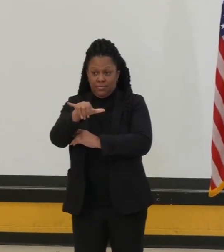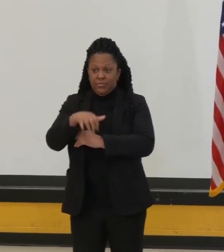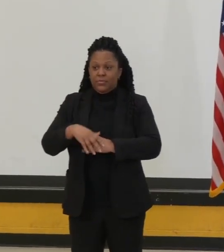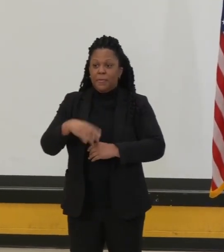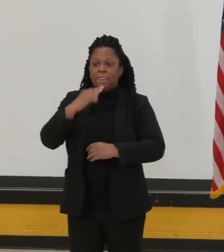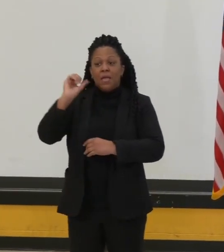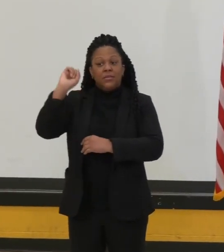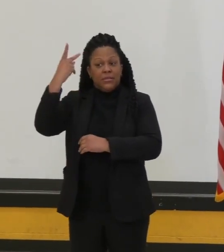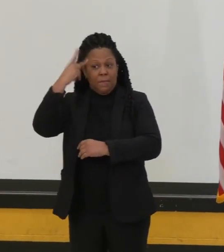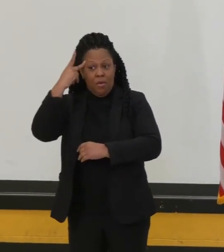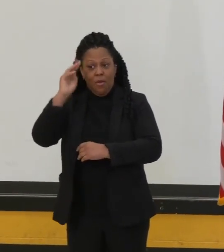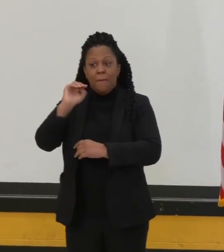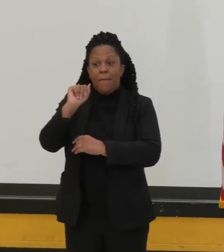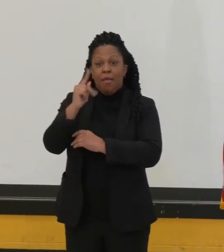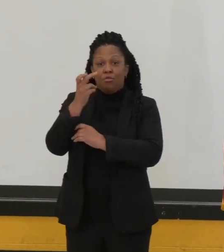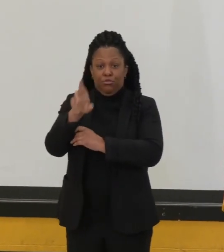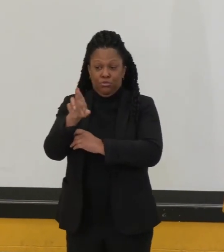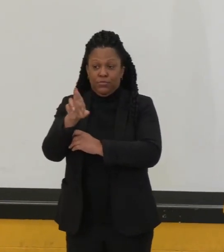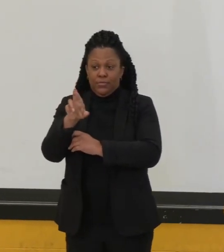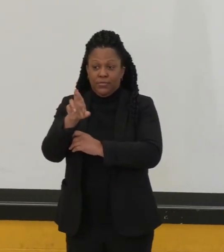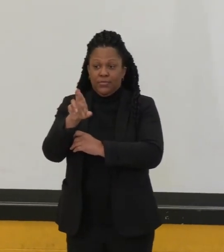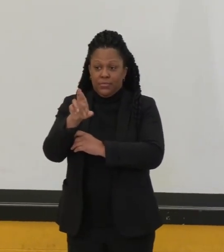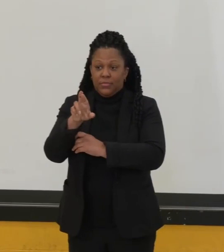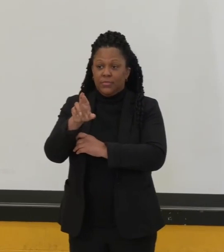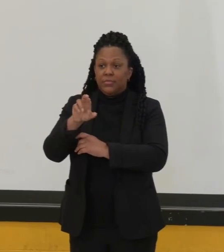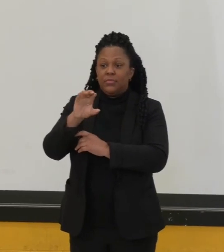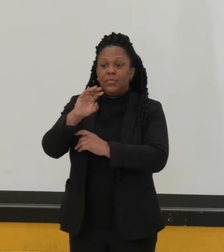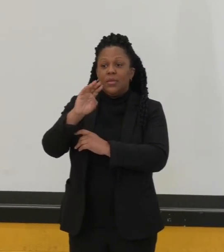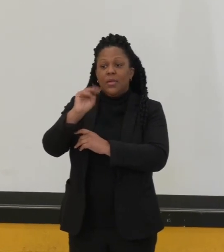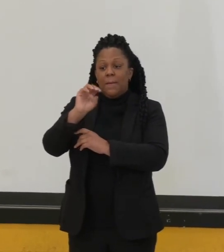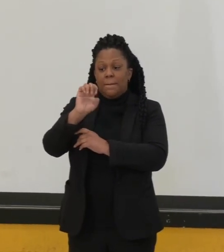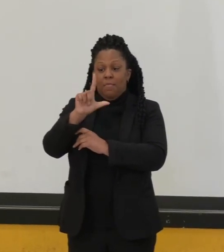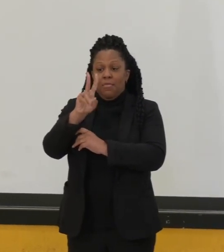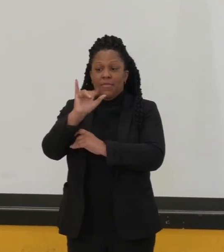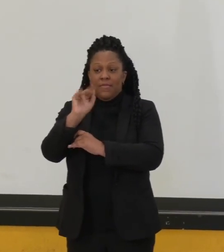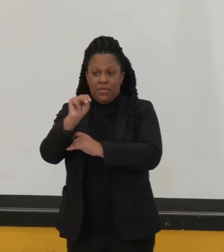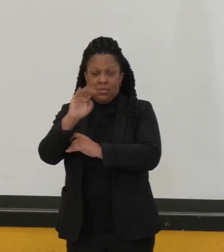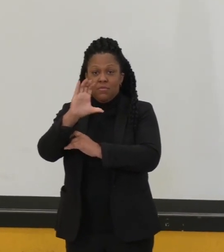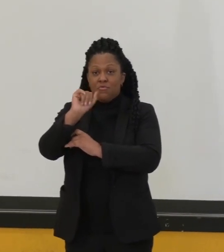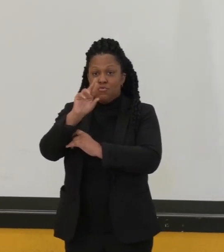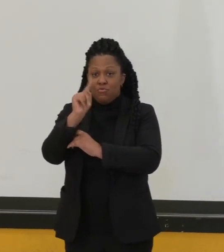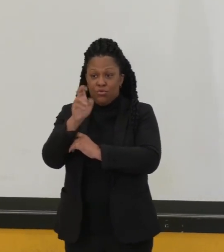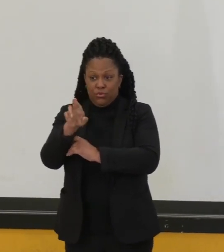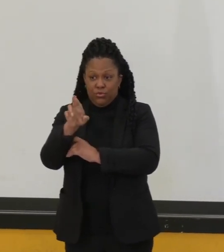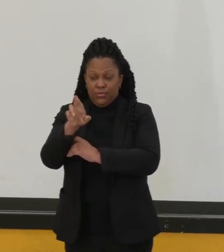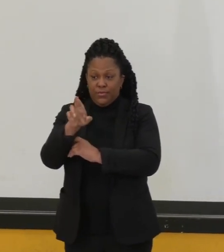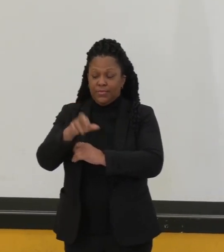It goes without saying that it's devastating and heartbreaking that we're here once again to address